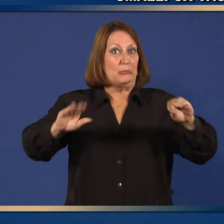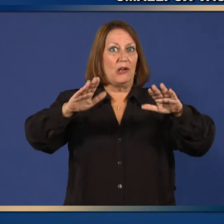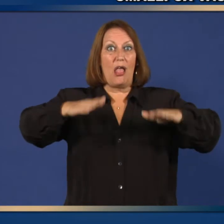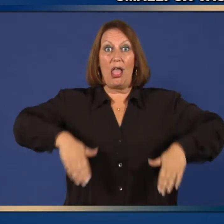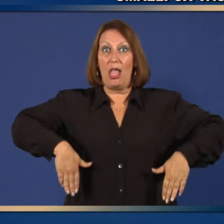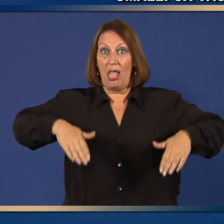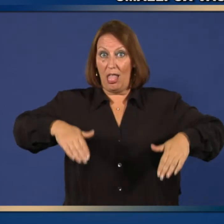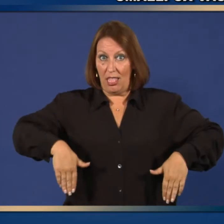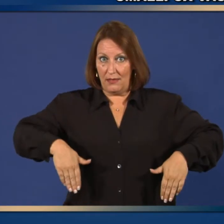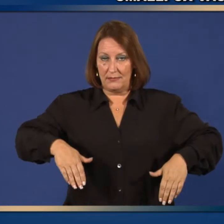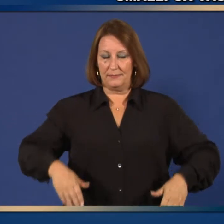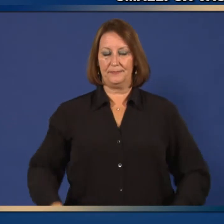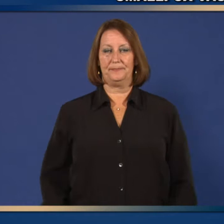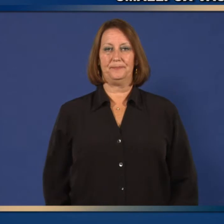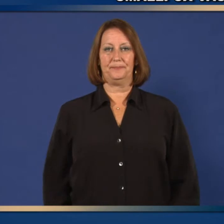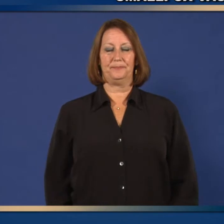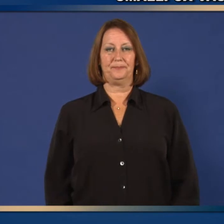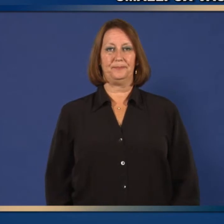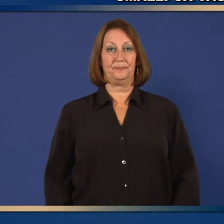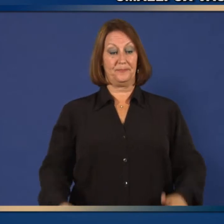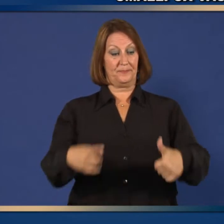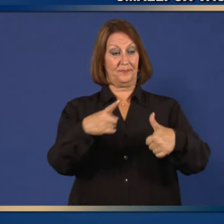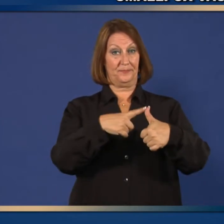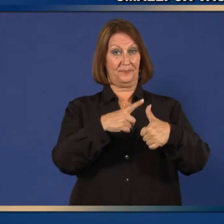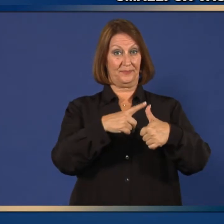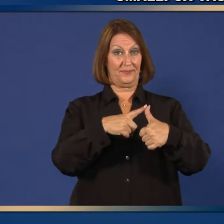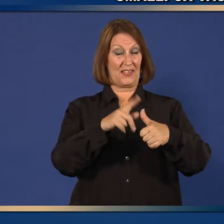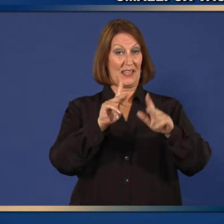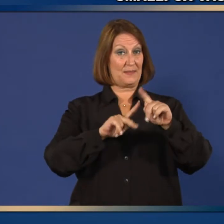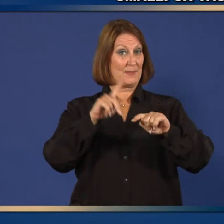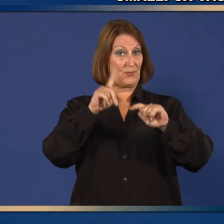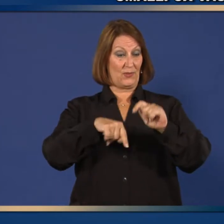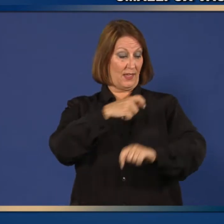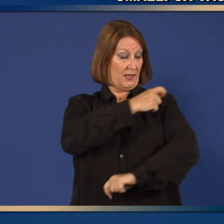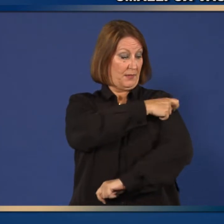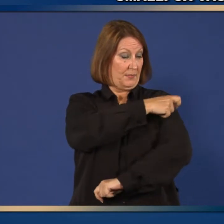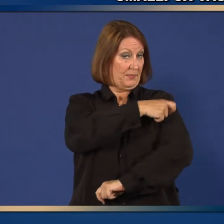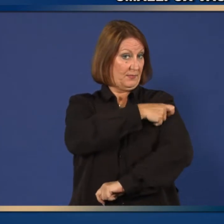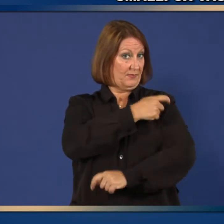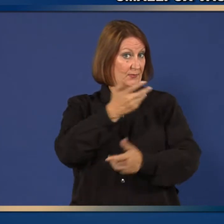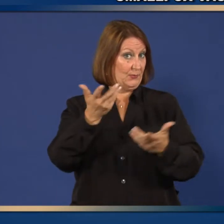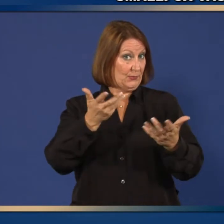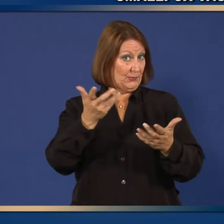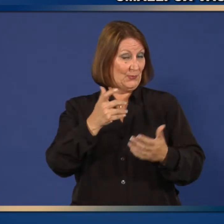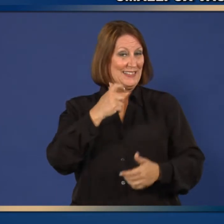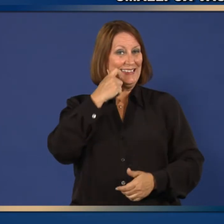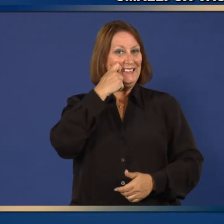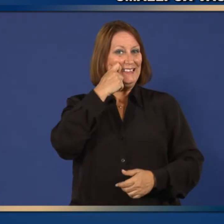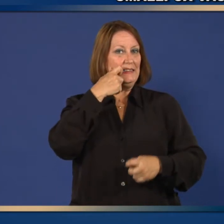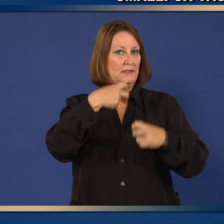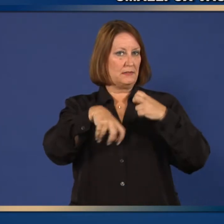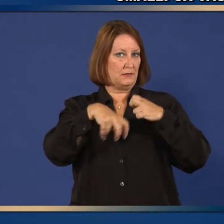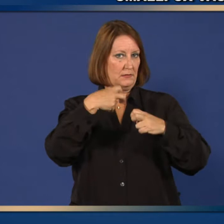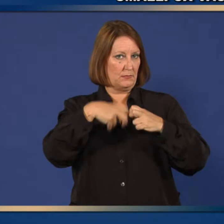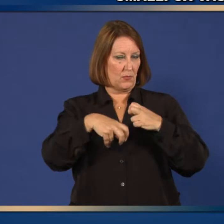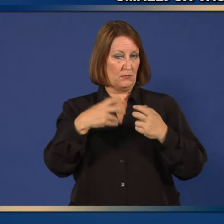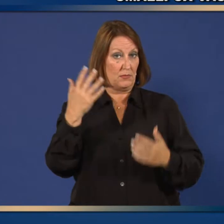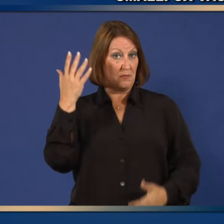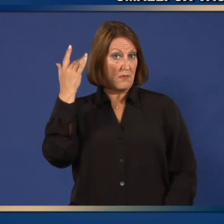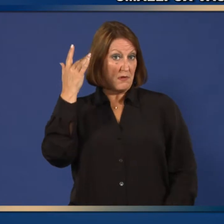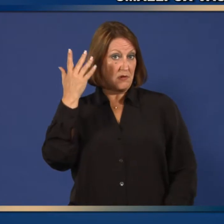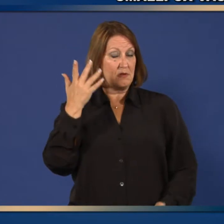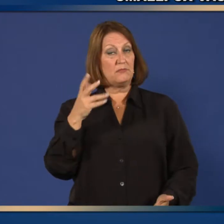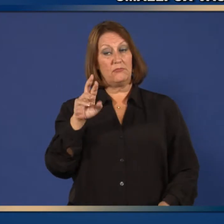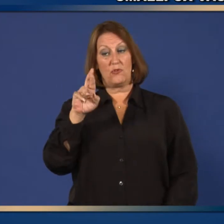People with skin problems are at risk of developing rashes, which can be severe if they get the